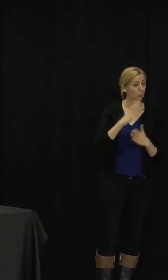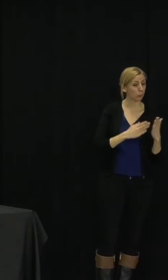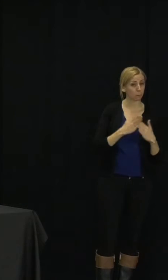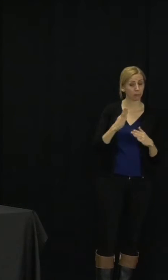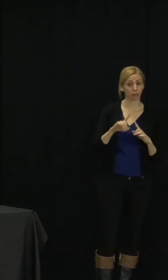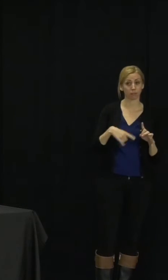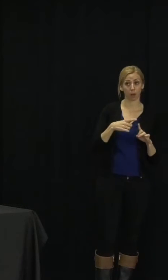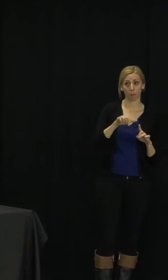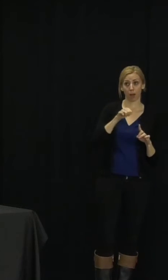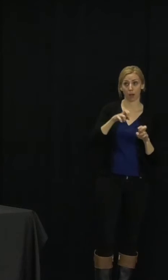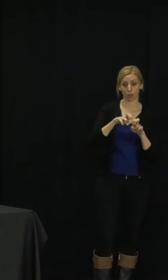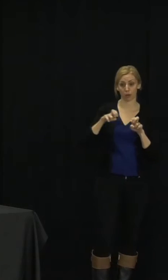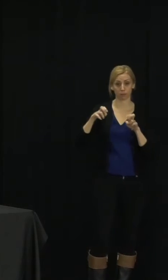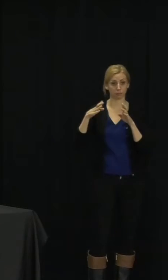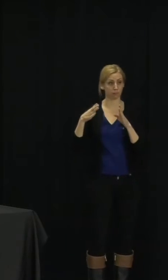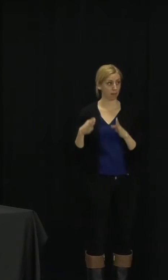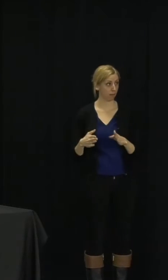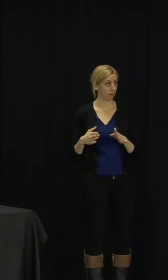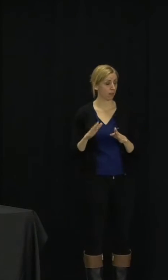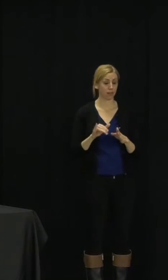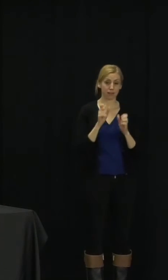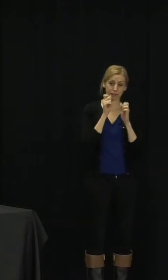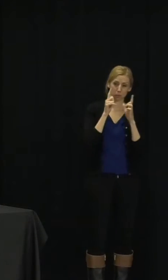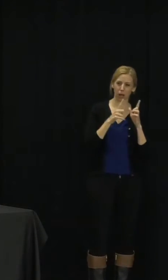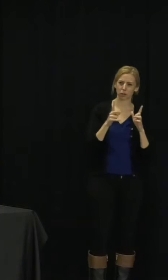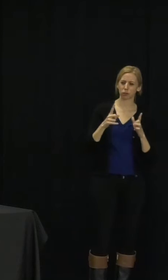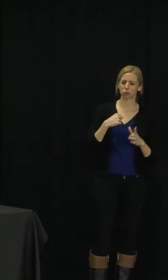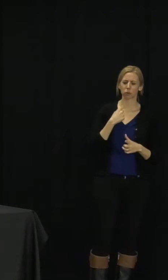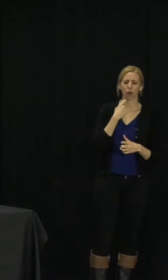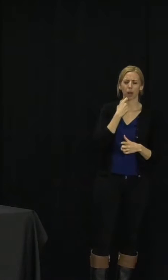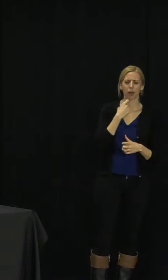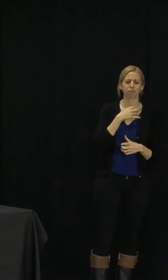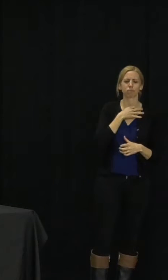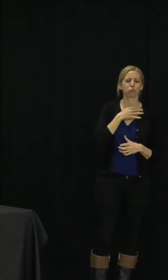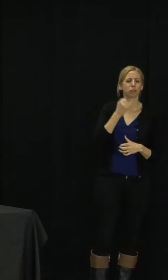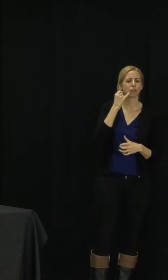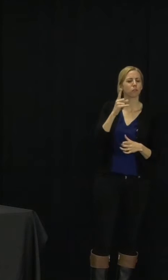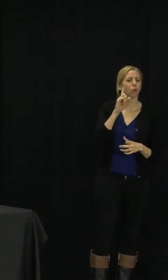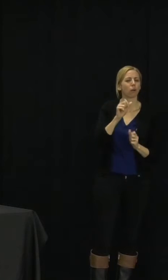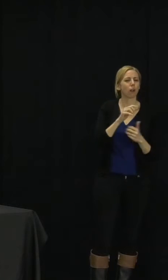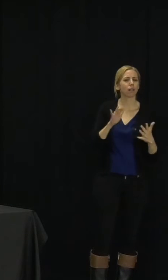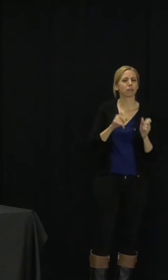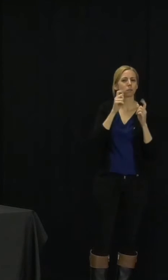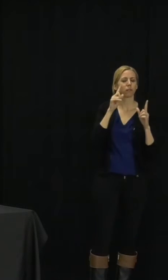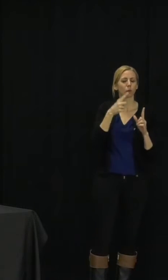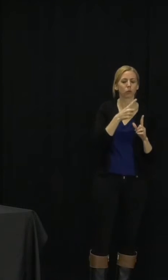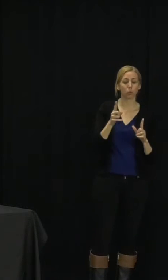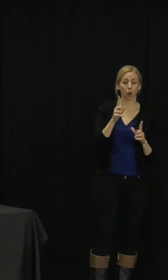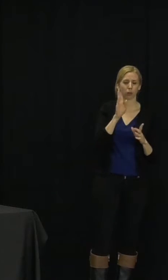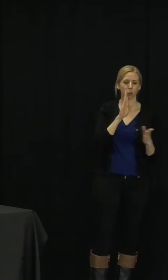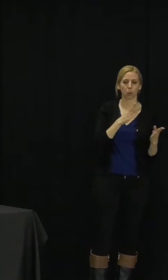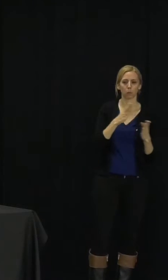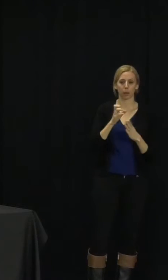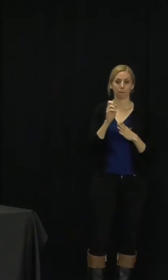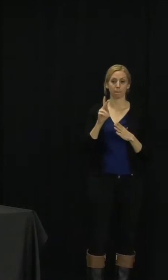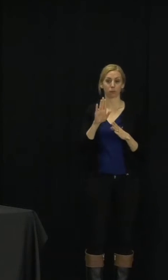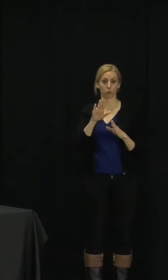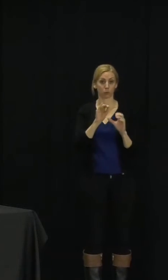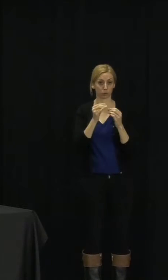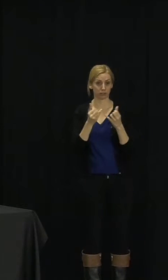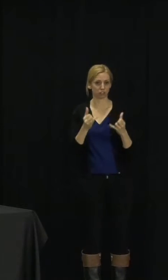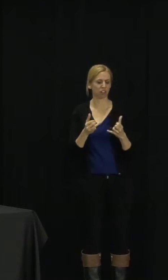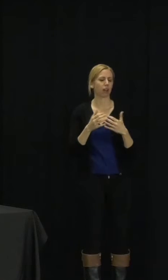Re-granting used to be more popular than it is, but it kind of got not so sexy, particularly among corporate funders.